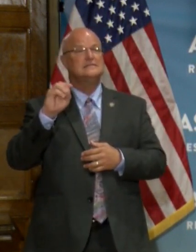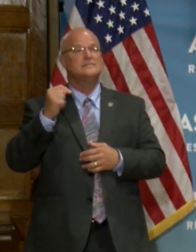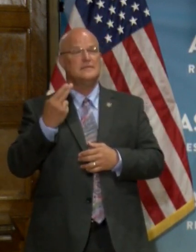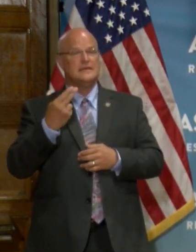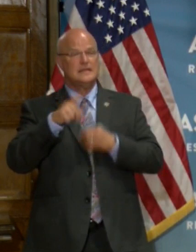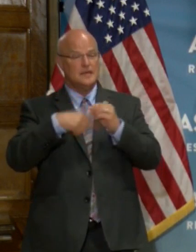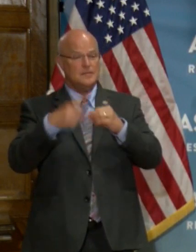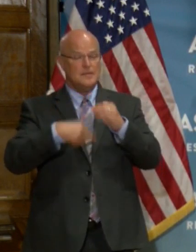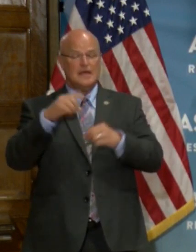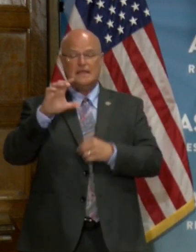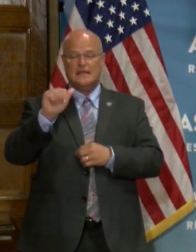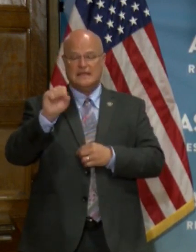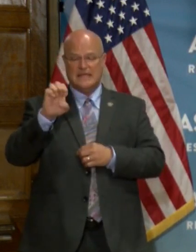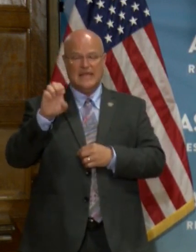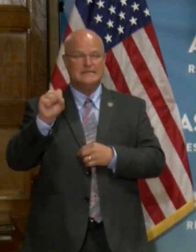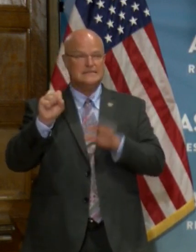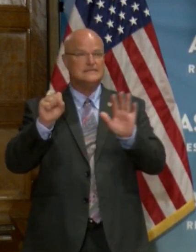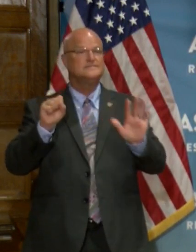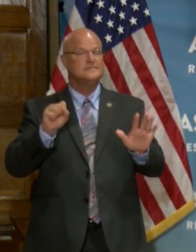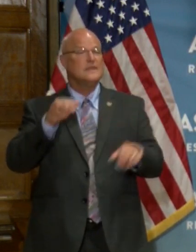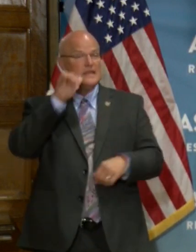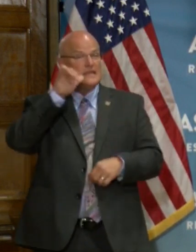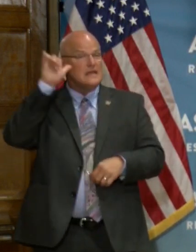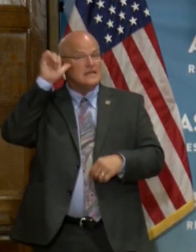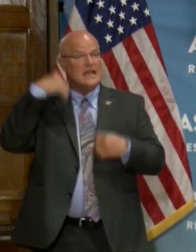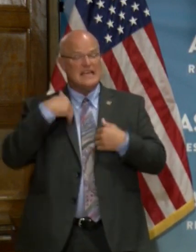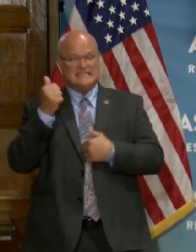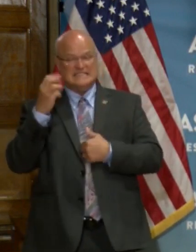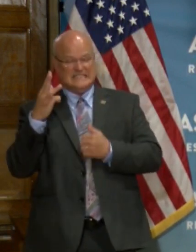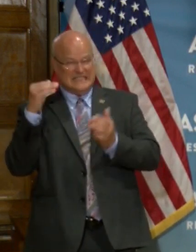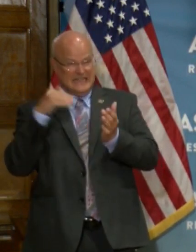our cases. And yesterday we had